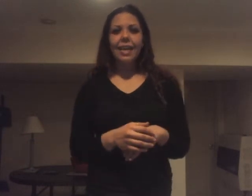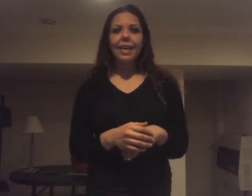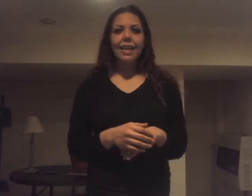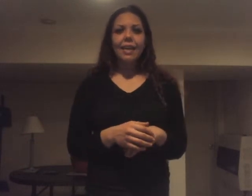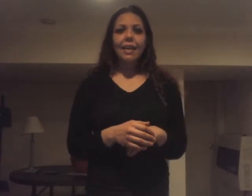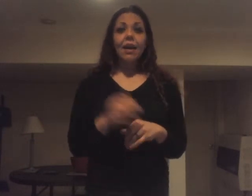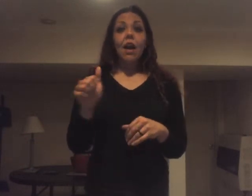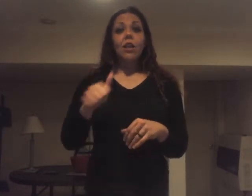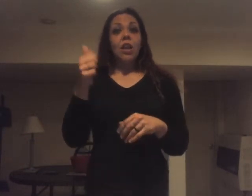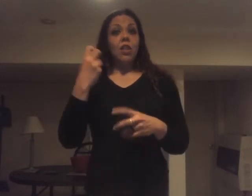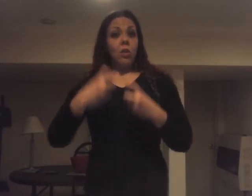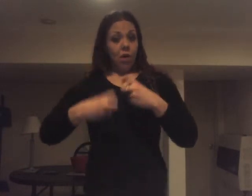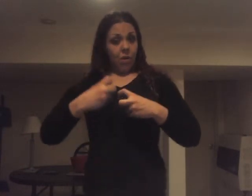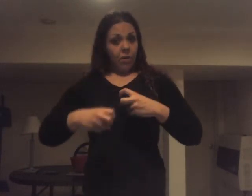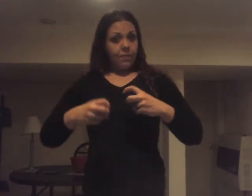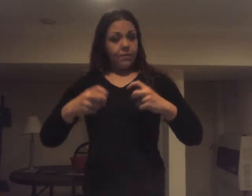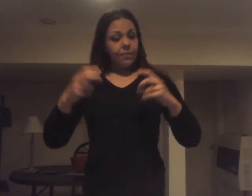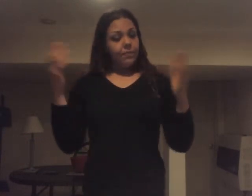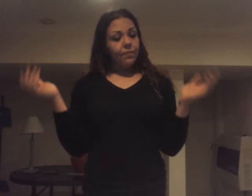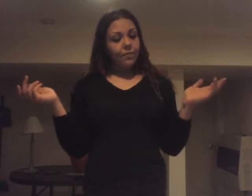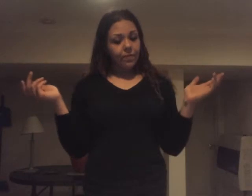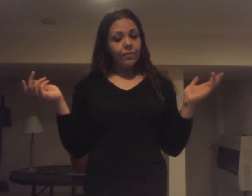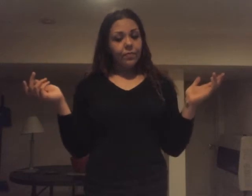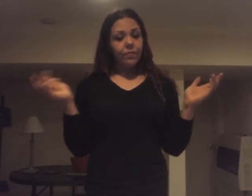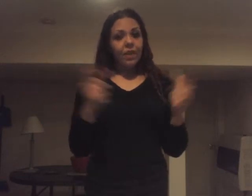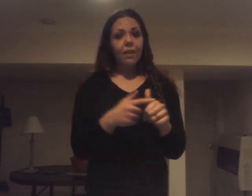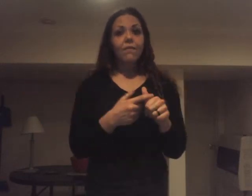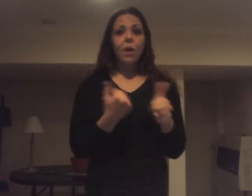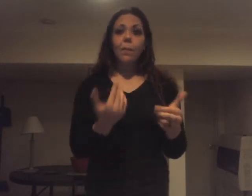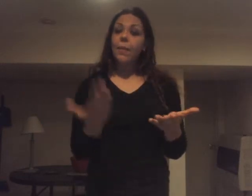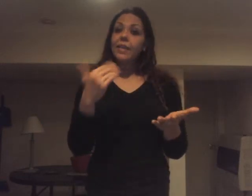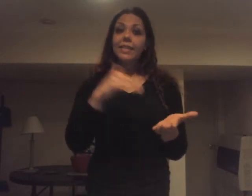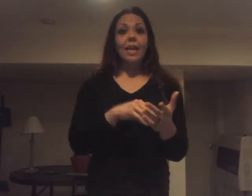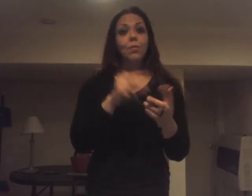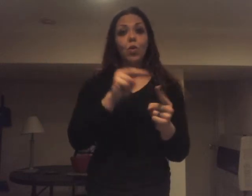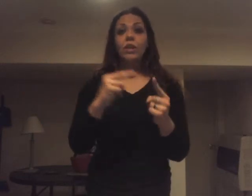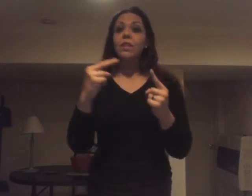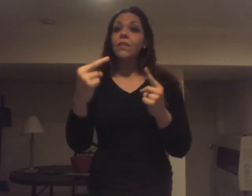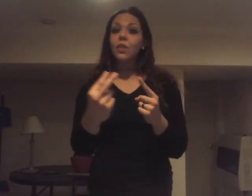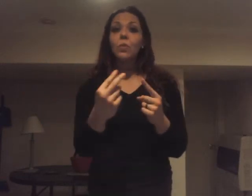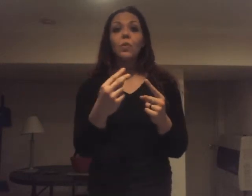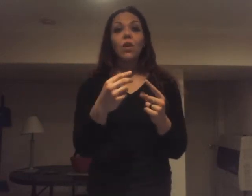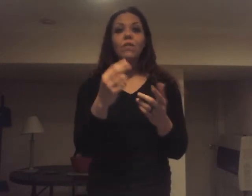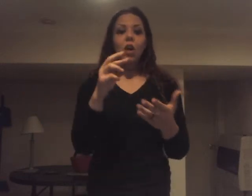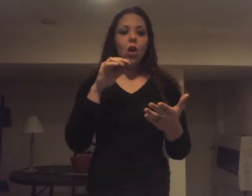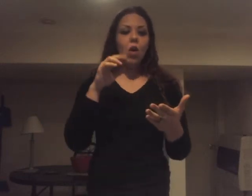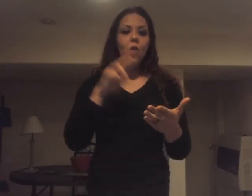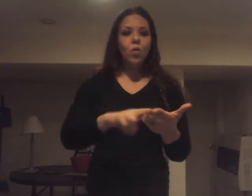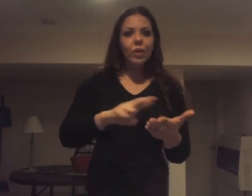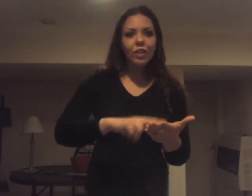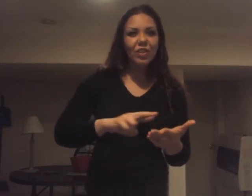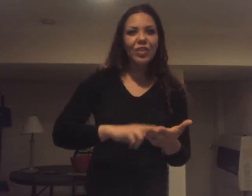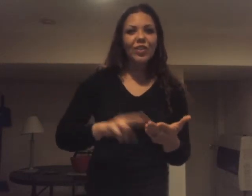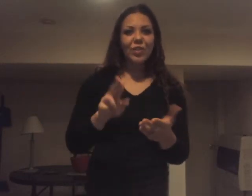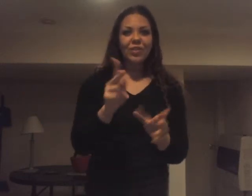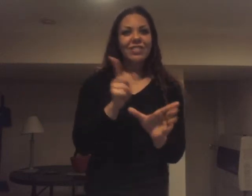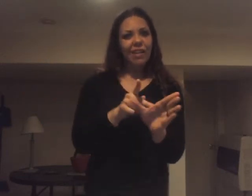Another problem, from the point of view of research psychologists, is that the